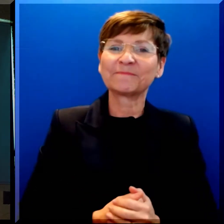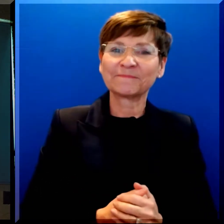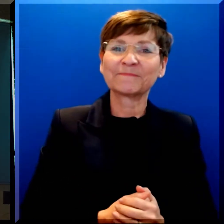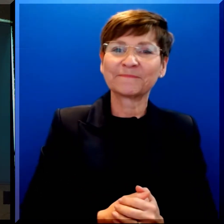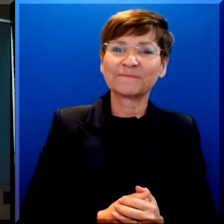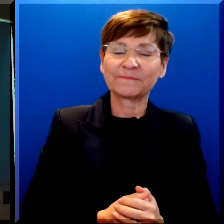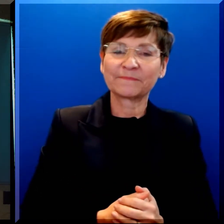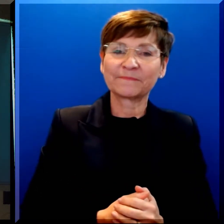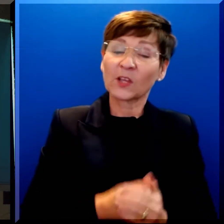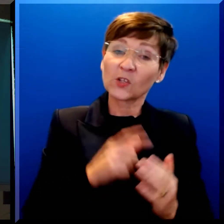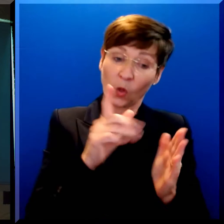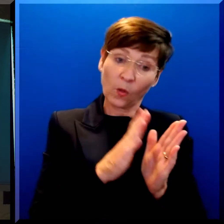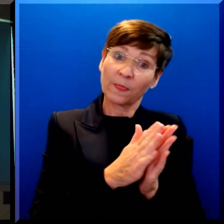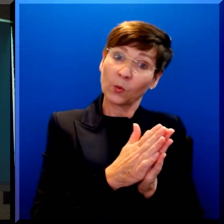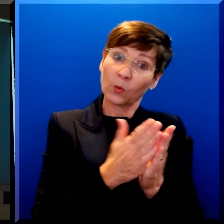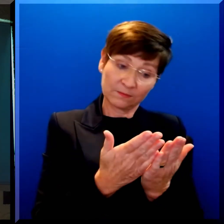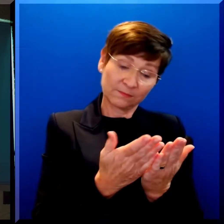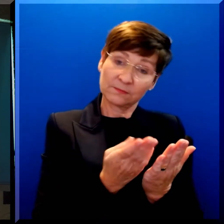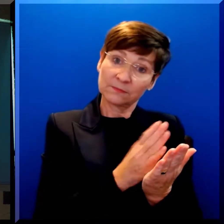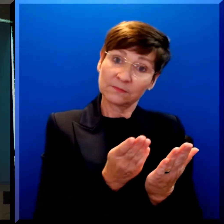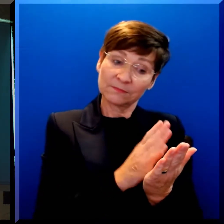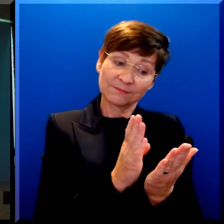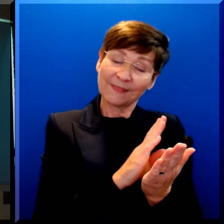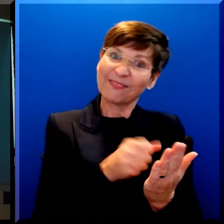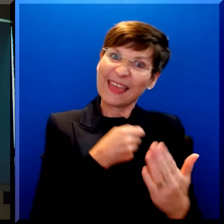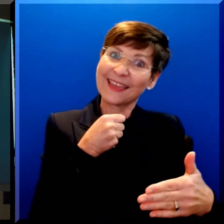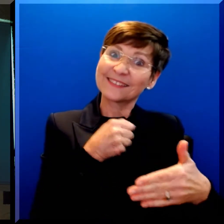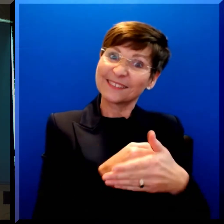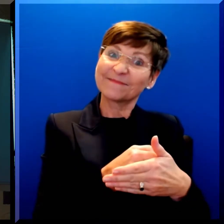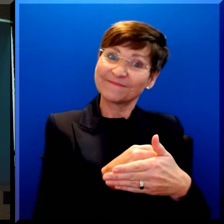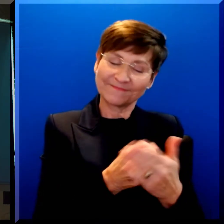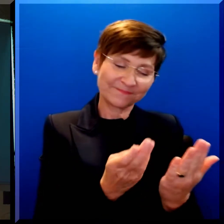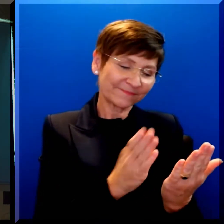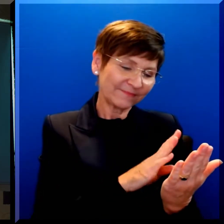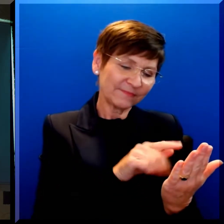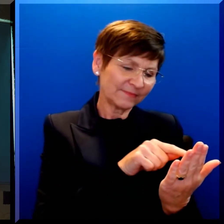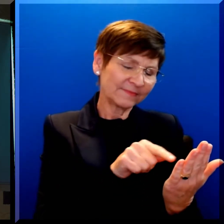Just now we're going to turn to the back of the book where it says,